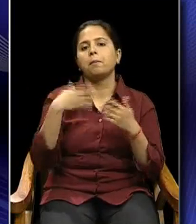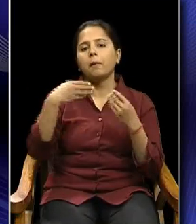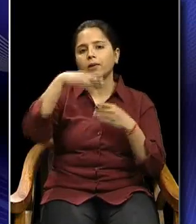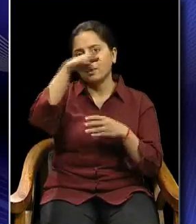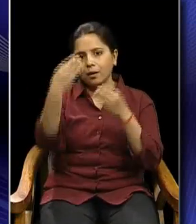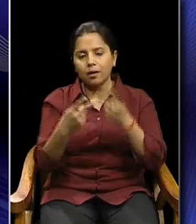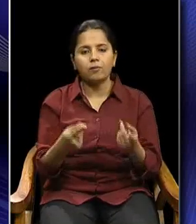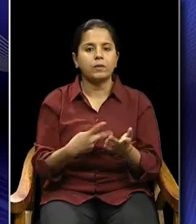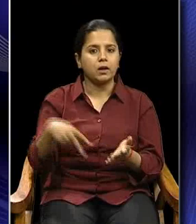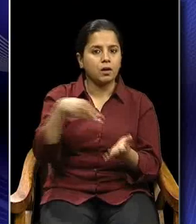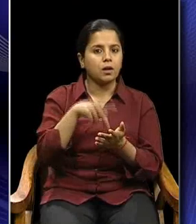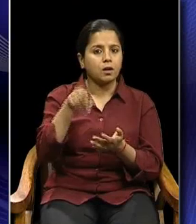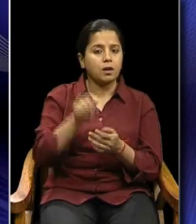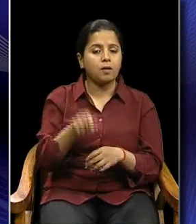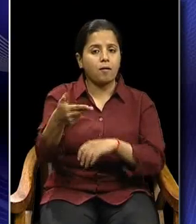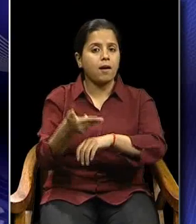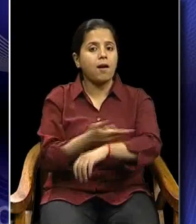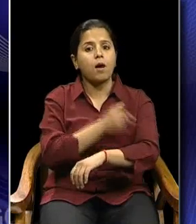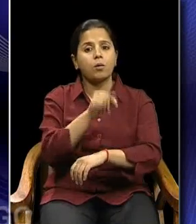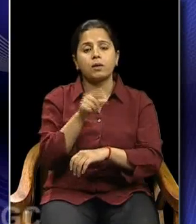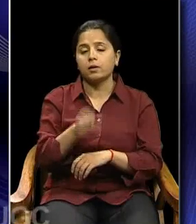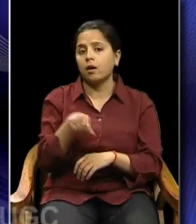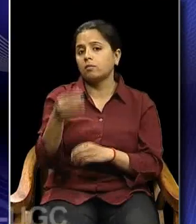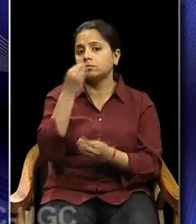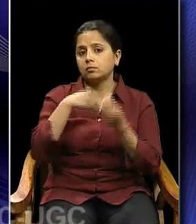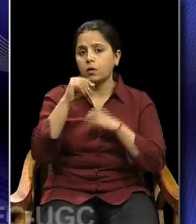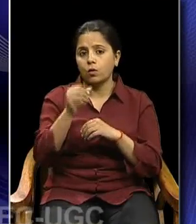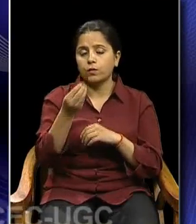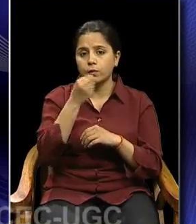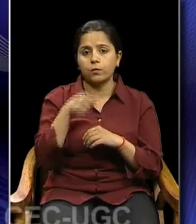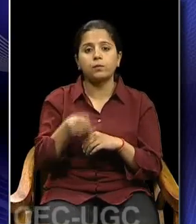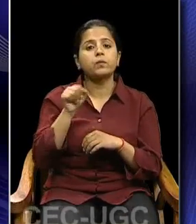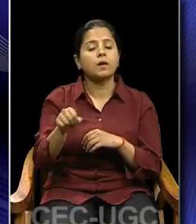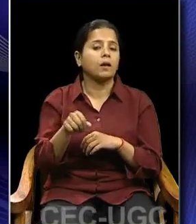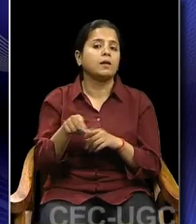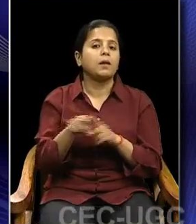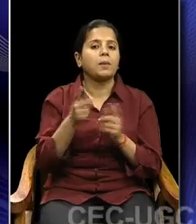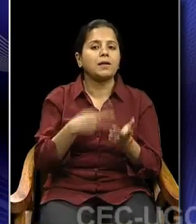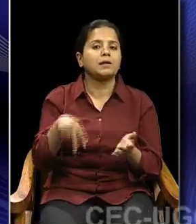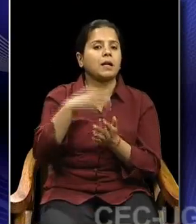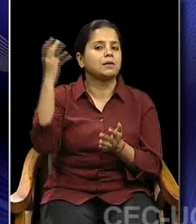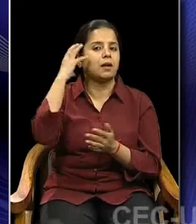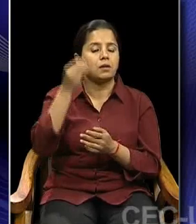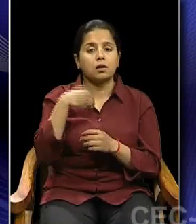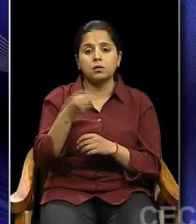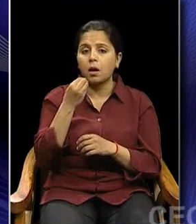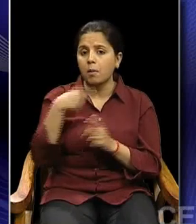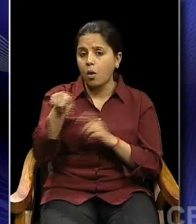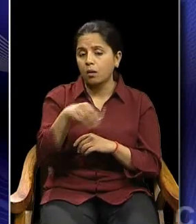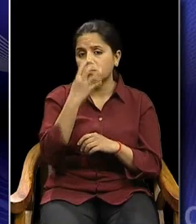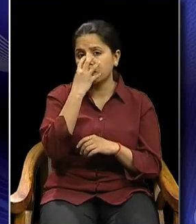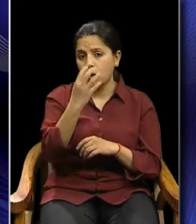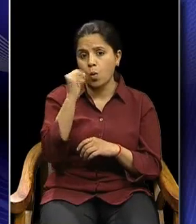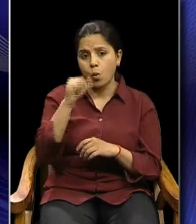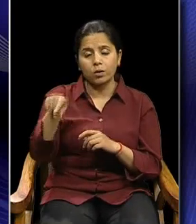include the Easter lamb, which is in many places main dish of Easter Sunday meal. And ham is also popular among the Europeans